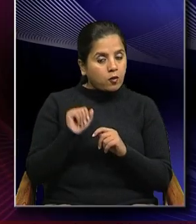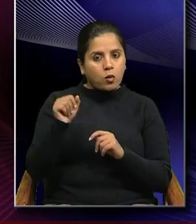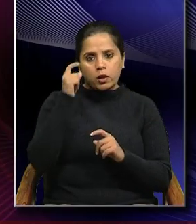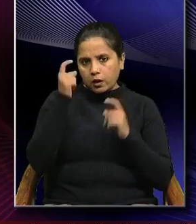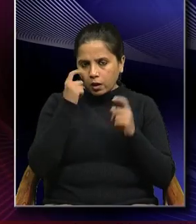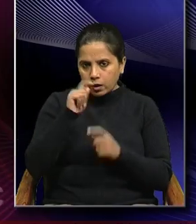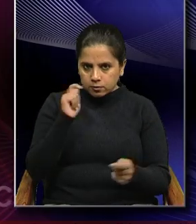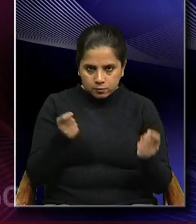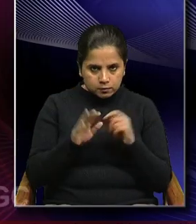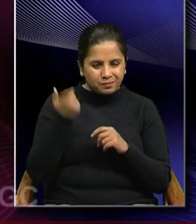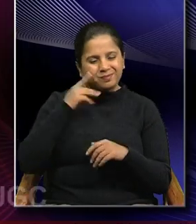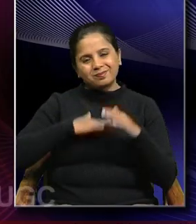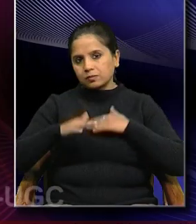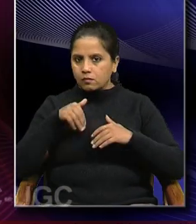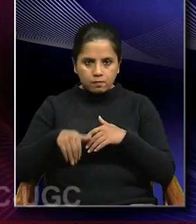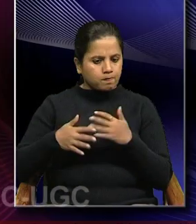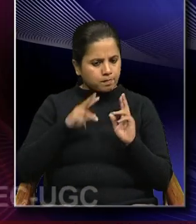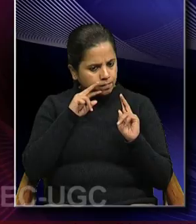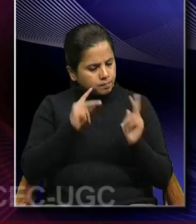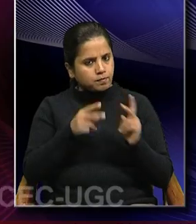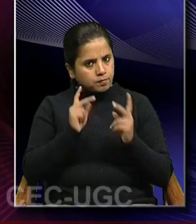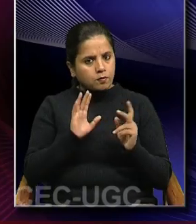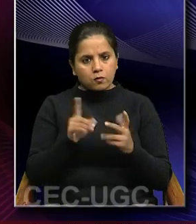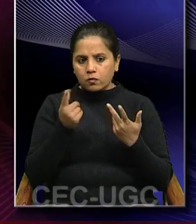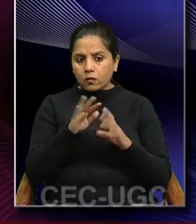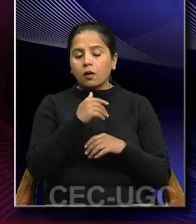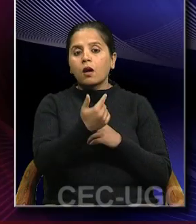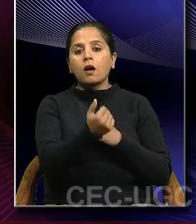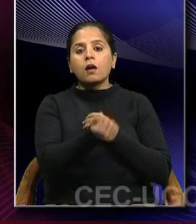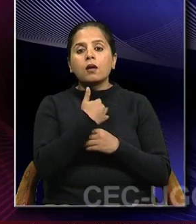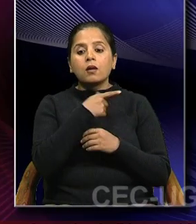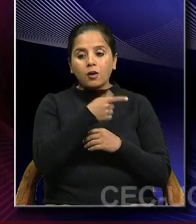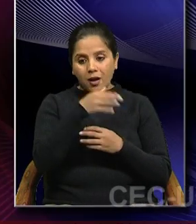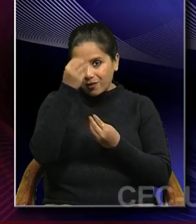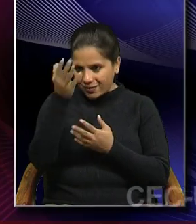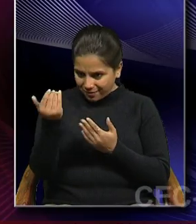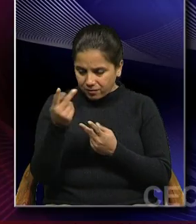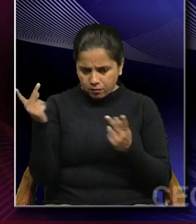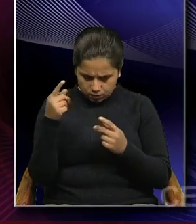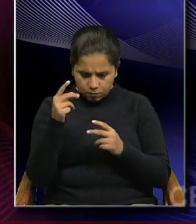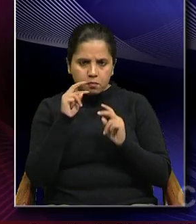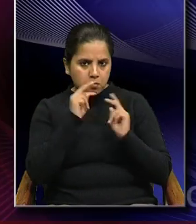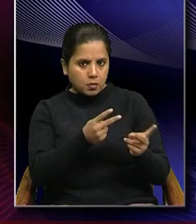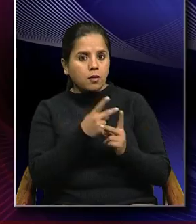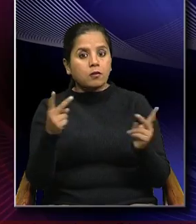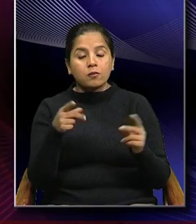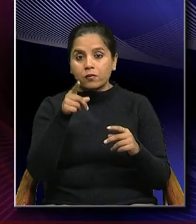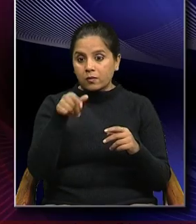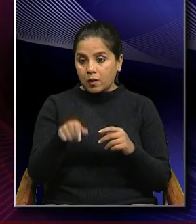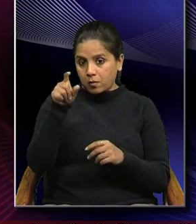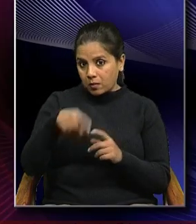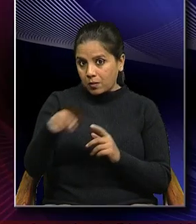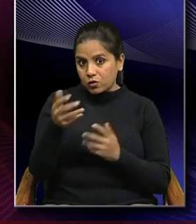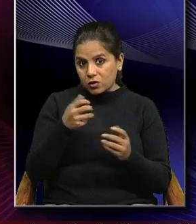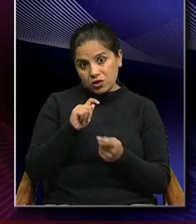thinking, in terms of their resistance towards any message you are communicating. And since customers are changing, of course,